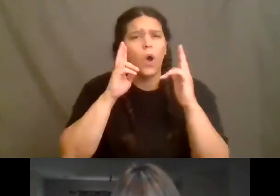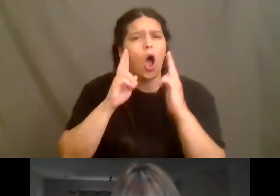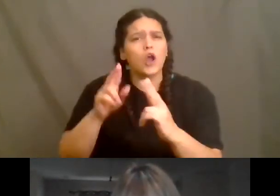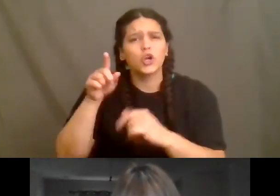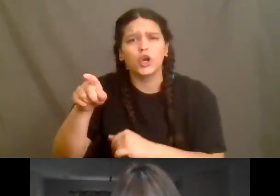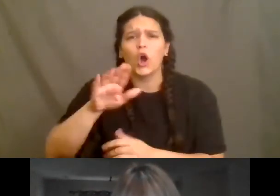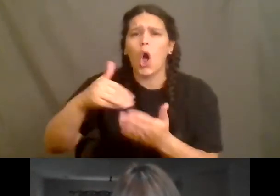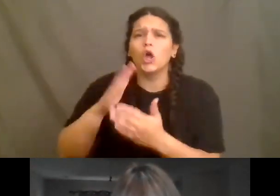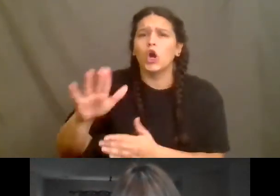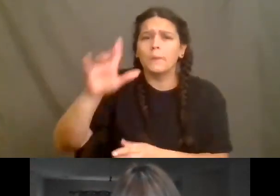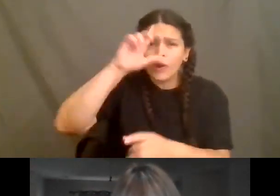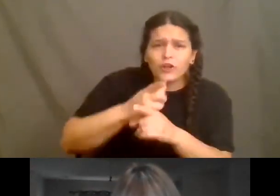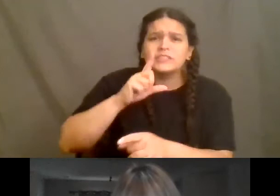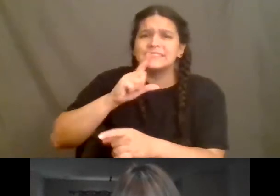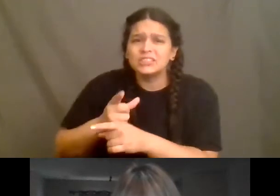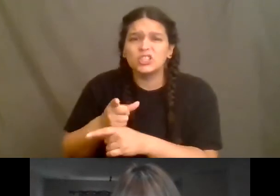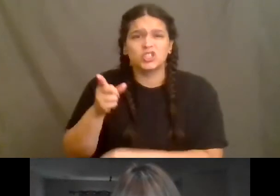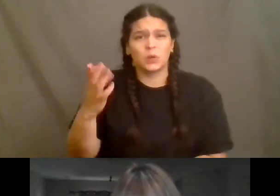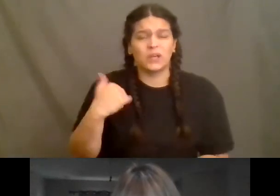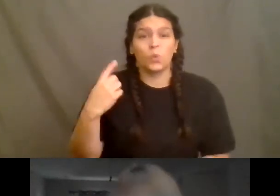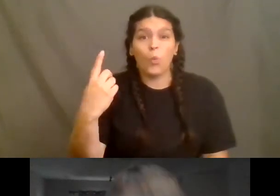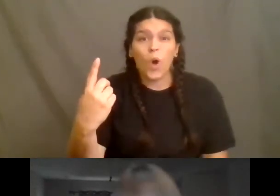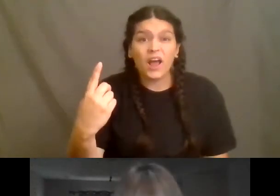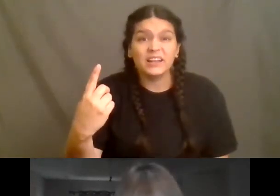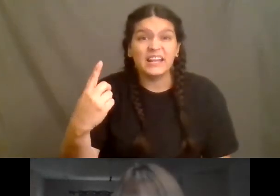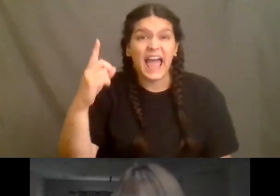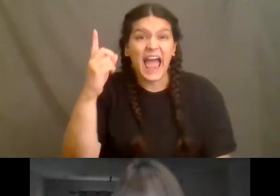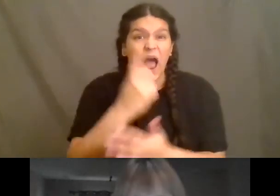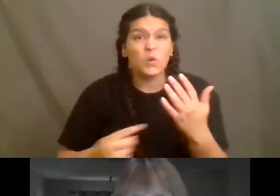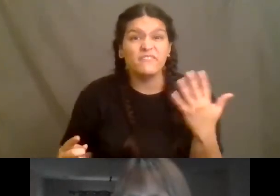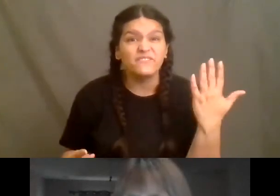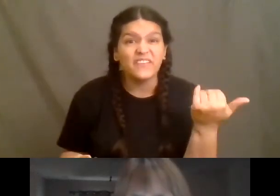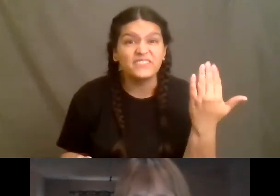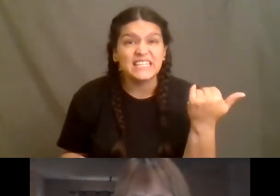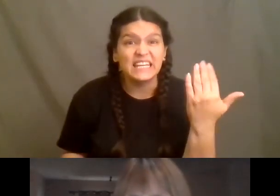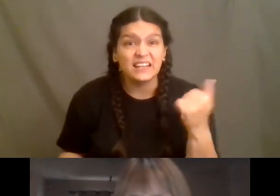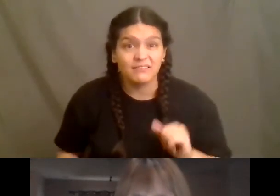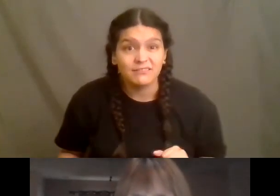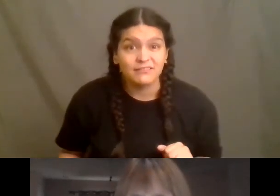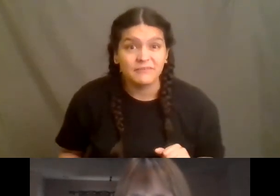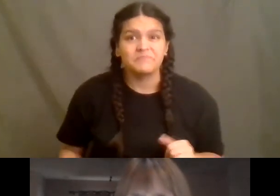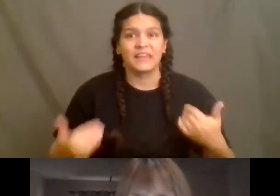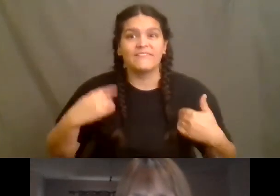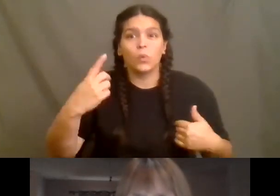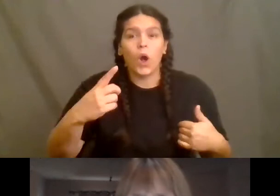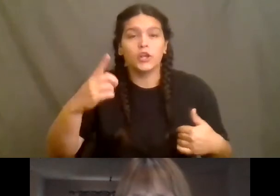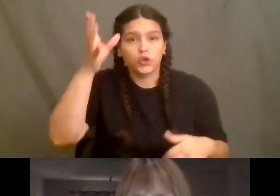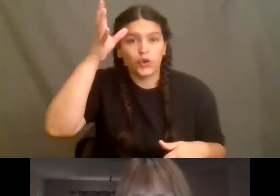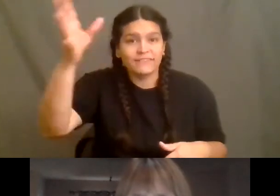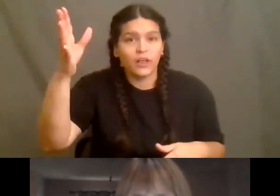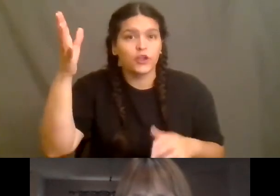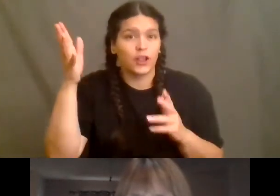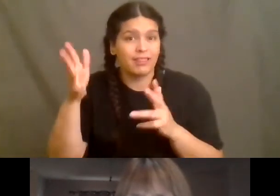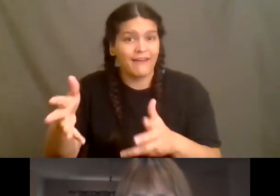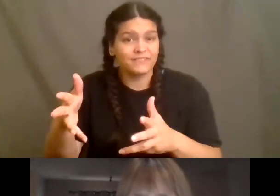sisters. She was one of 15. I have one grandpa left, and that's her baby brother, Tommy Begay Sr.